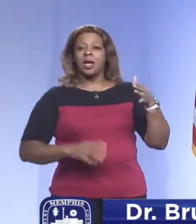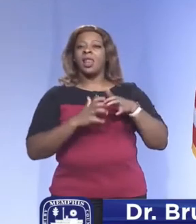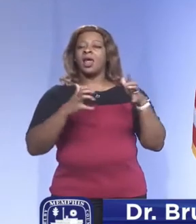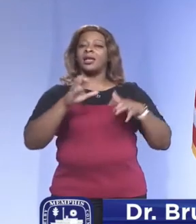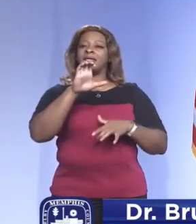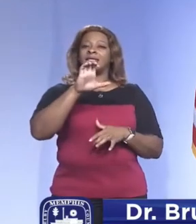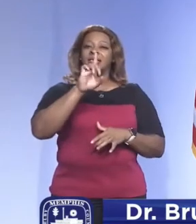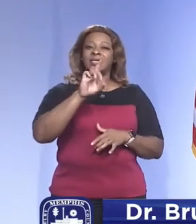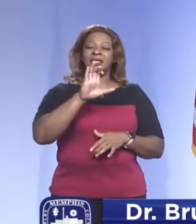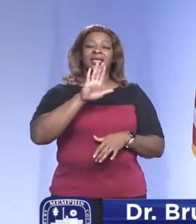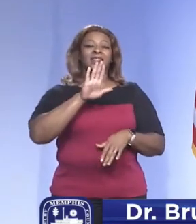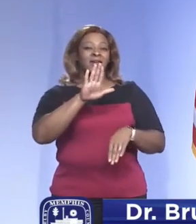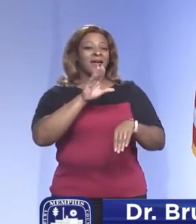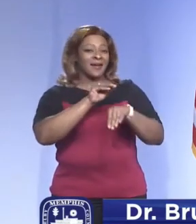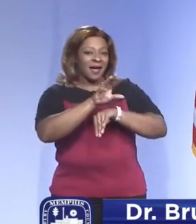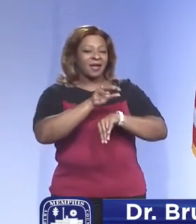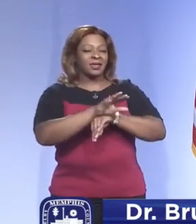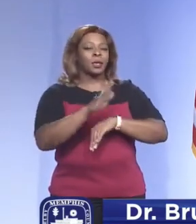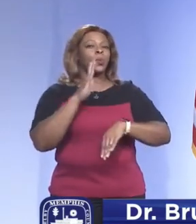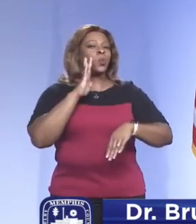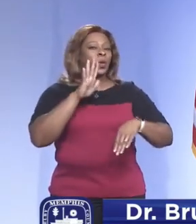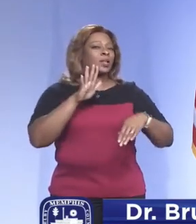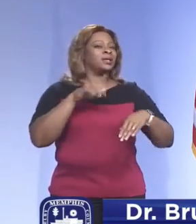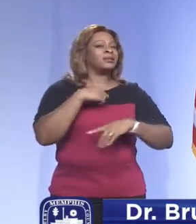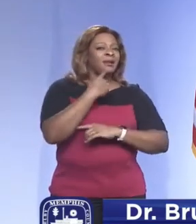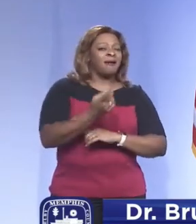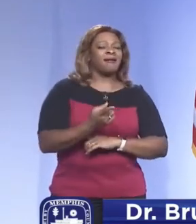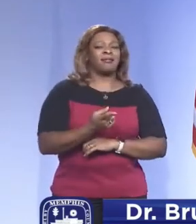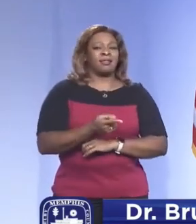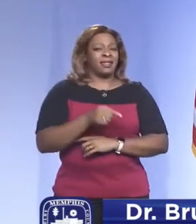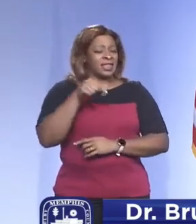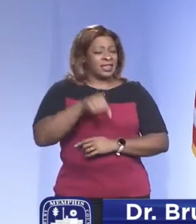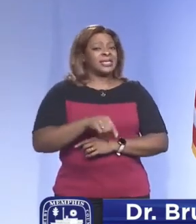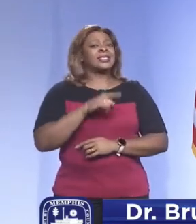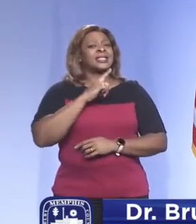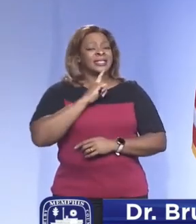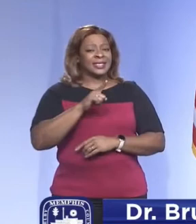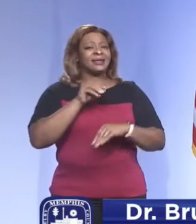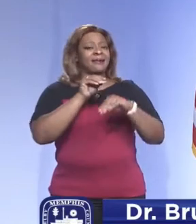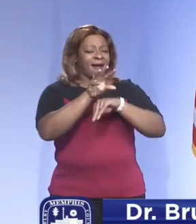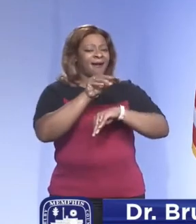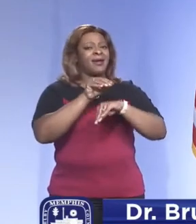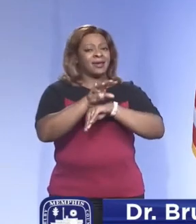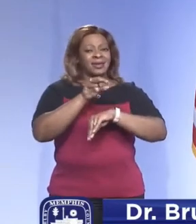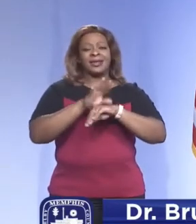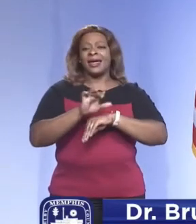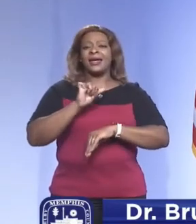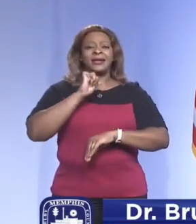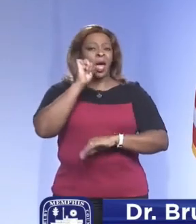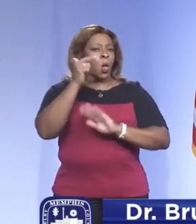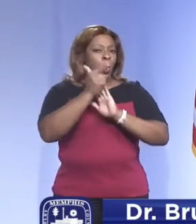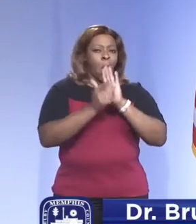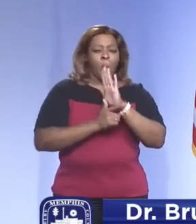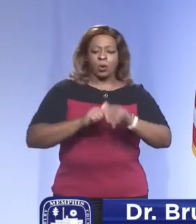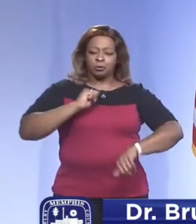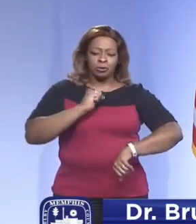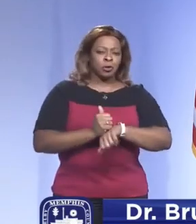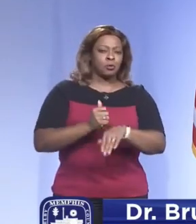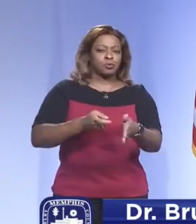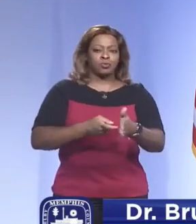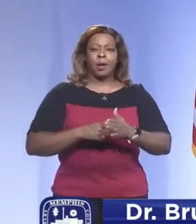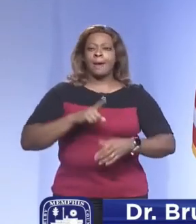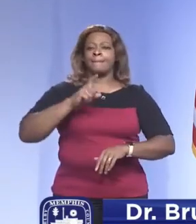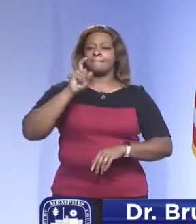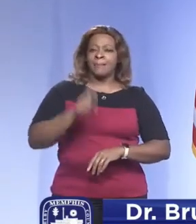CDC guidance, it will tell you that this is guidance, this is not law, and that you